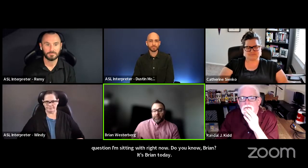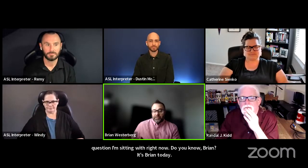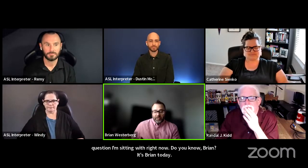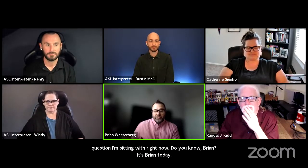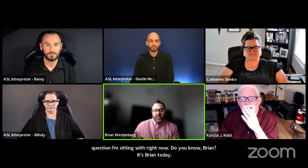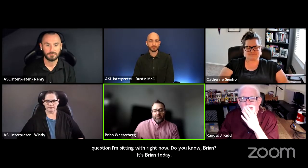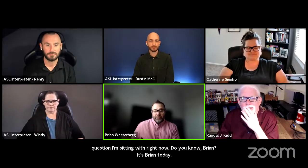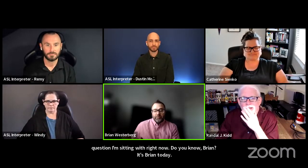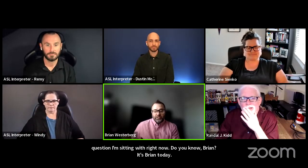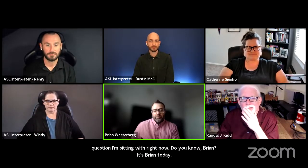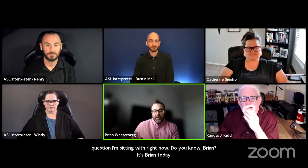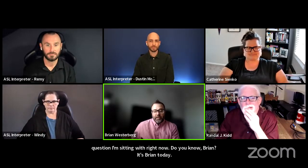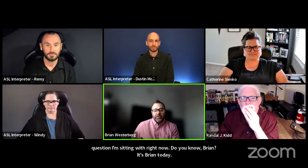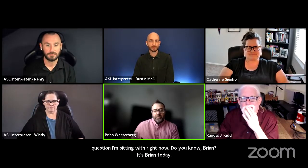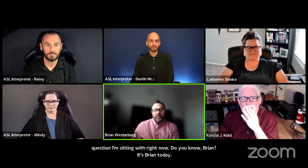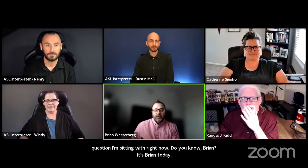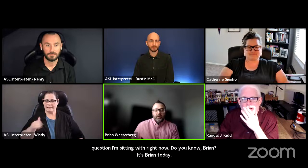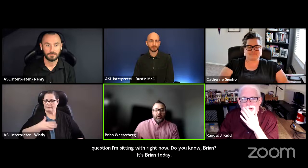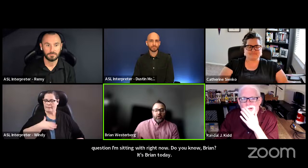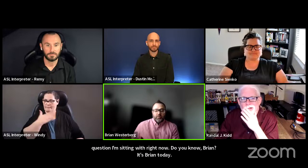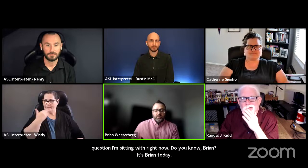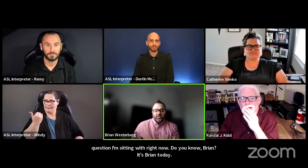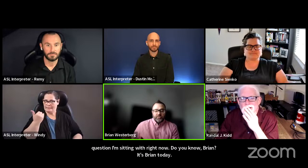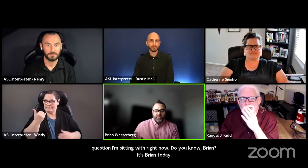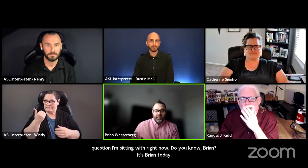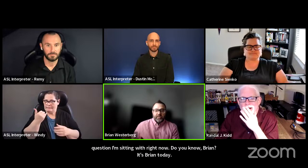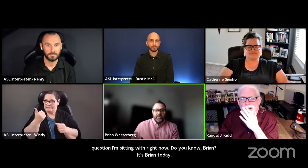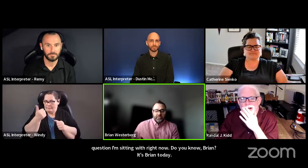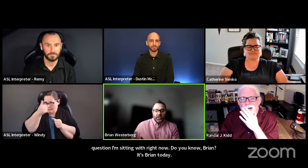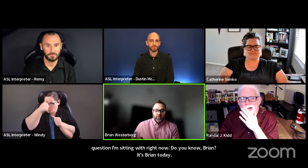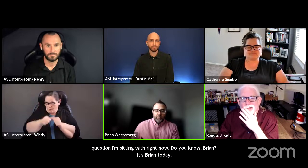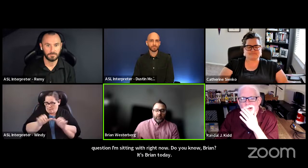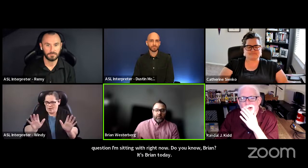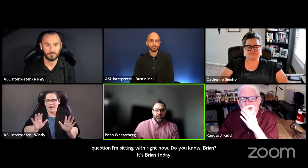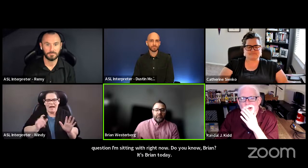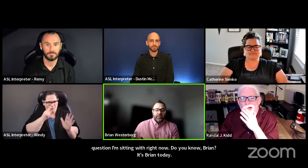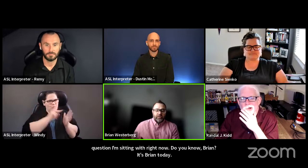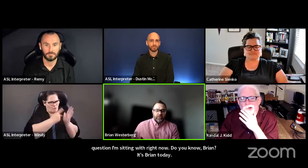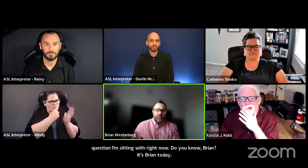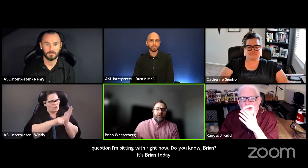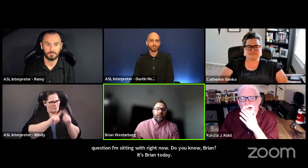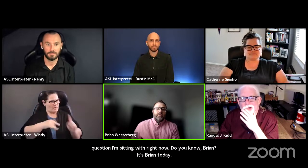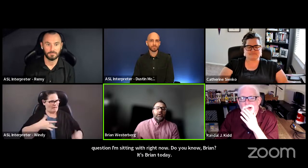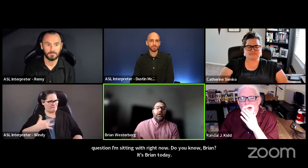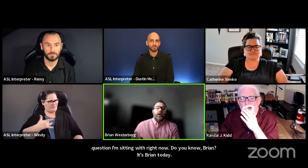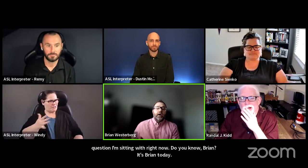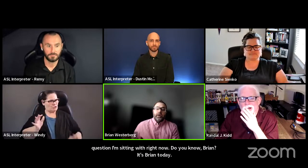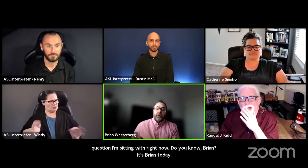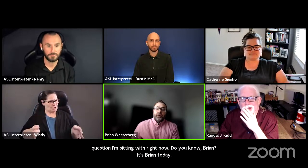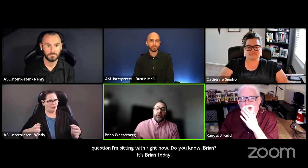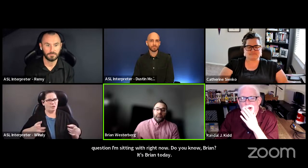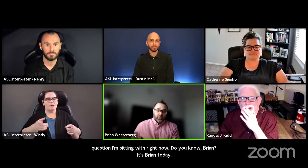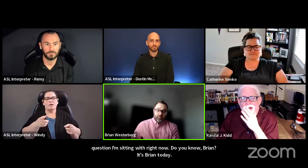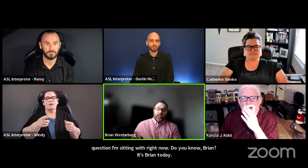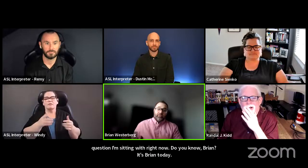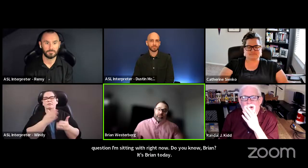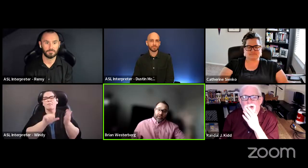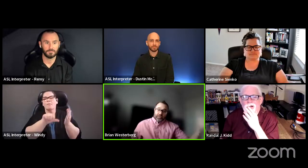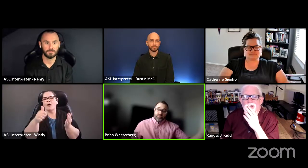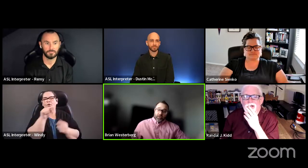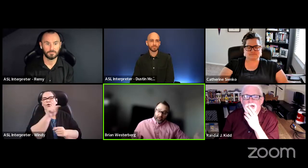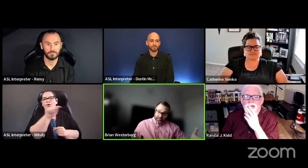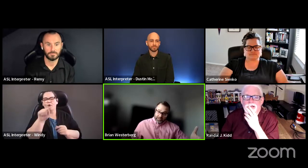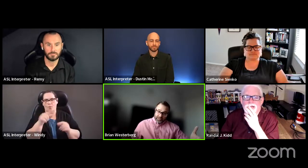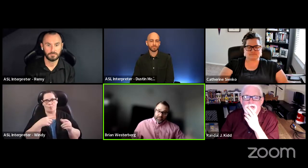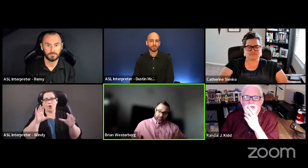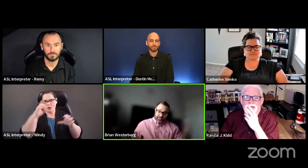That is my best recollection. I have to double check, but I would almost venture to say, because I know we're working with some other we're looking for